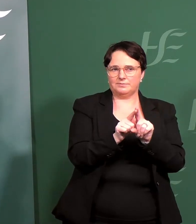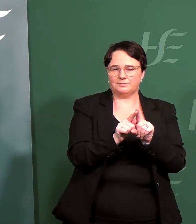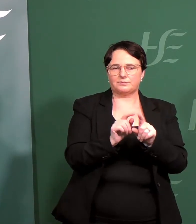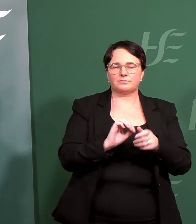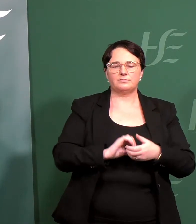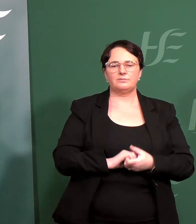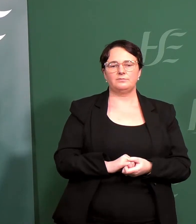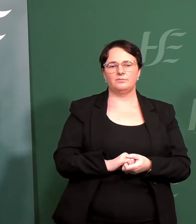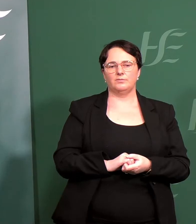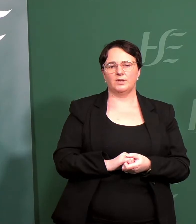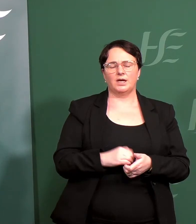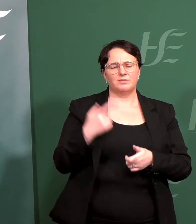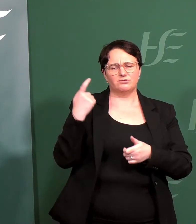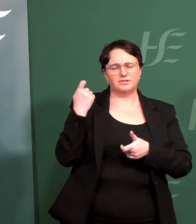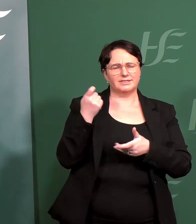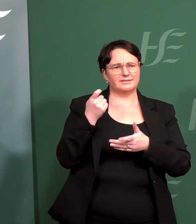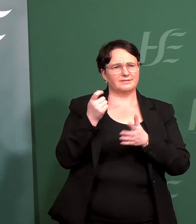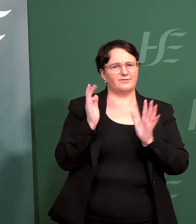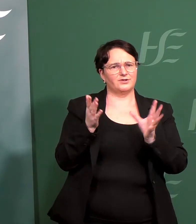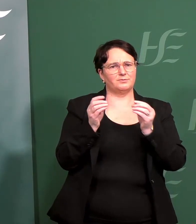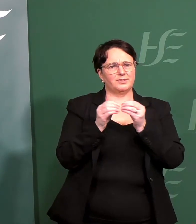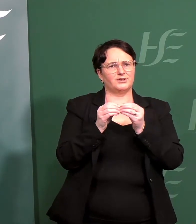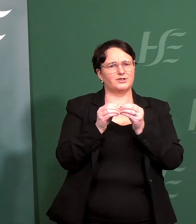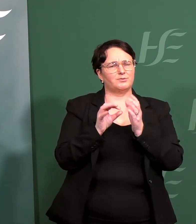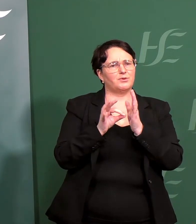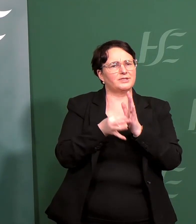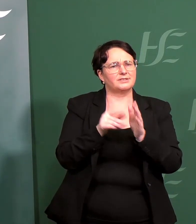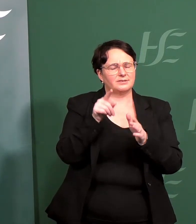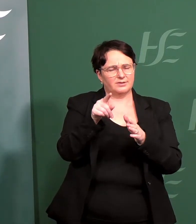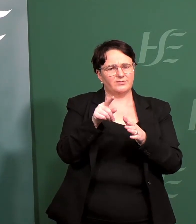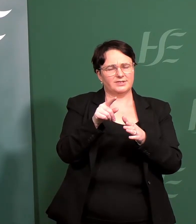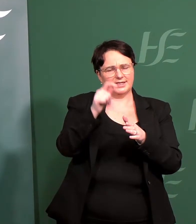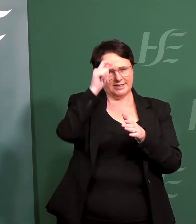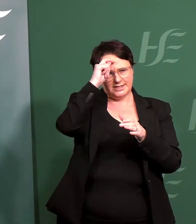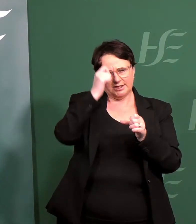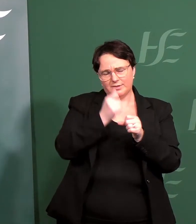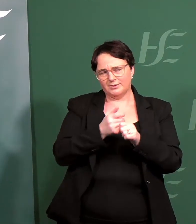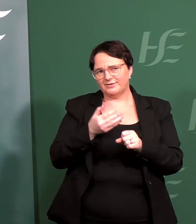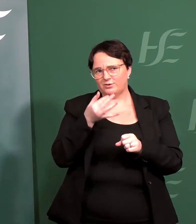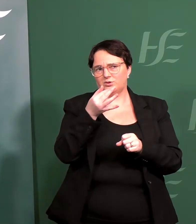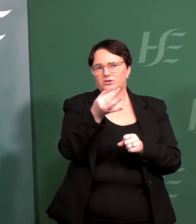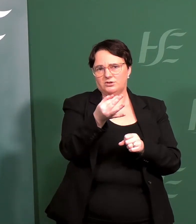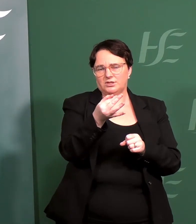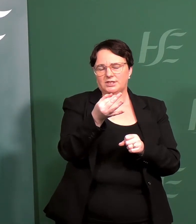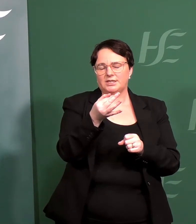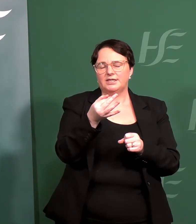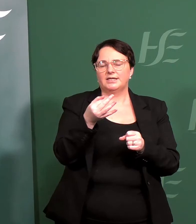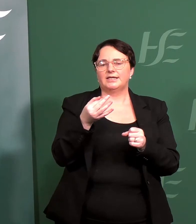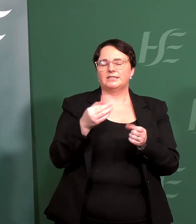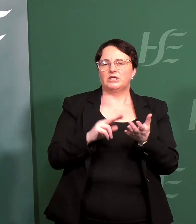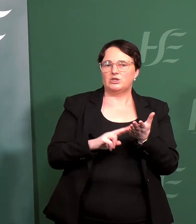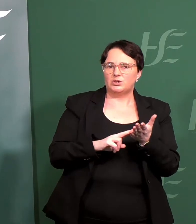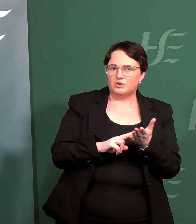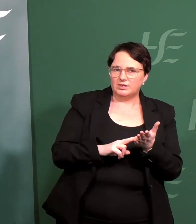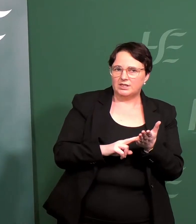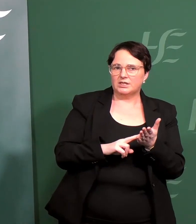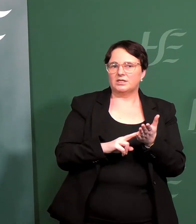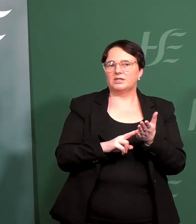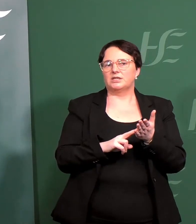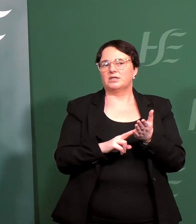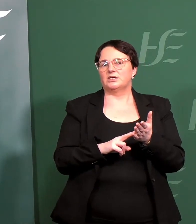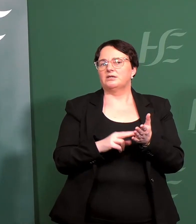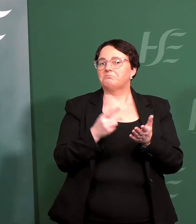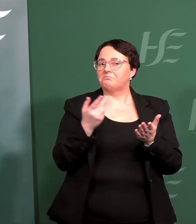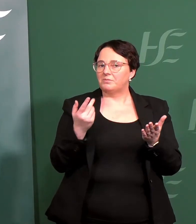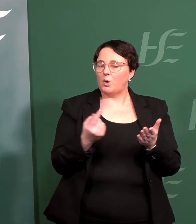made earlier on is one I think we have to stand back and value for the future, which is utilising and leveraging one single health